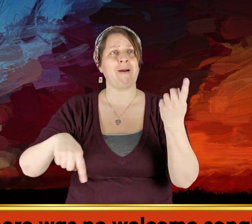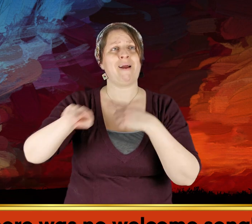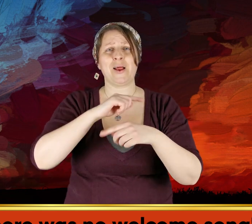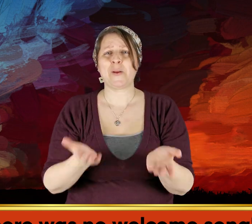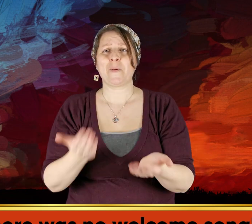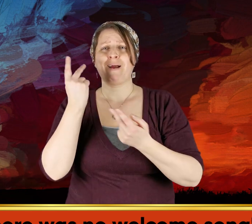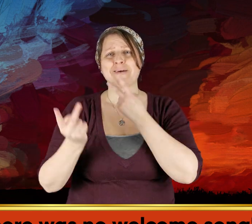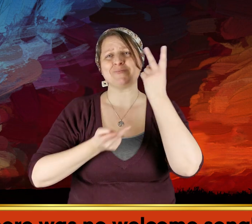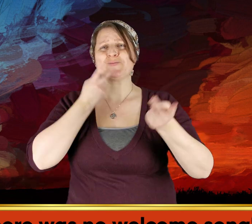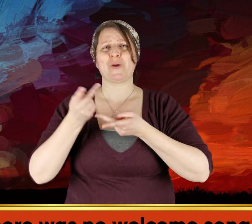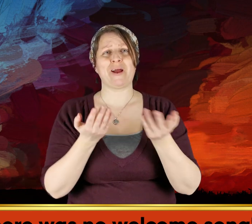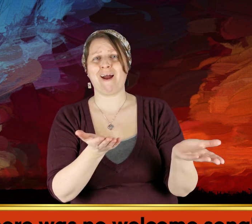no welcome song